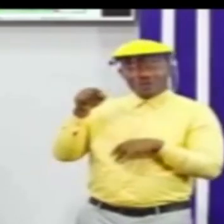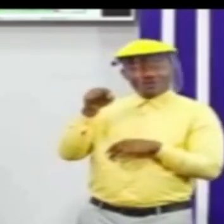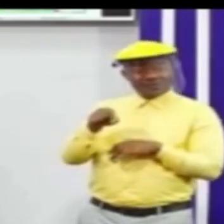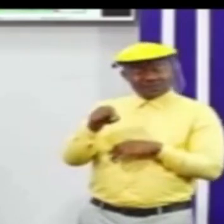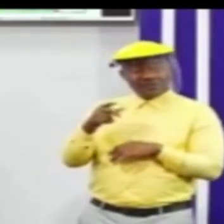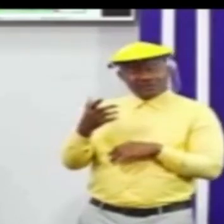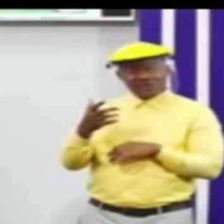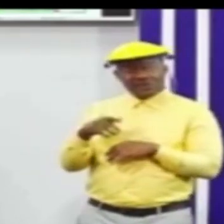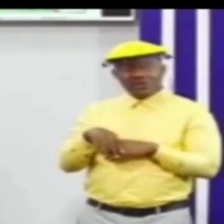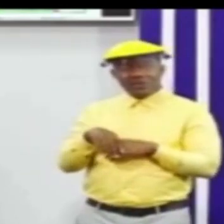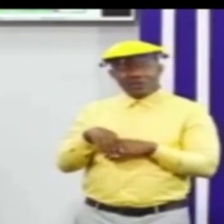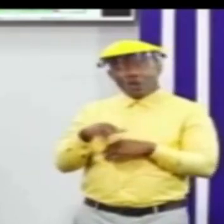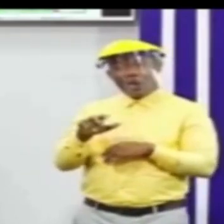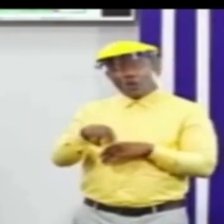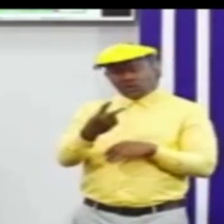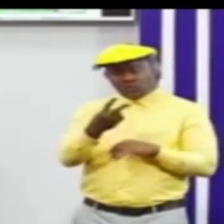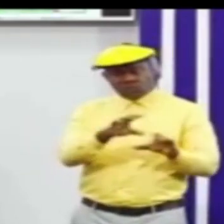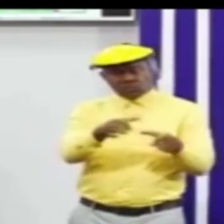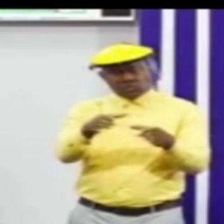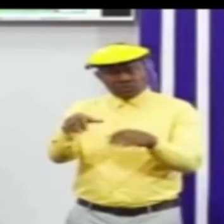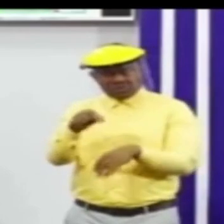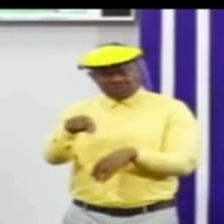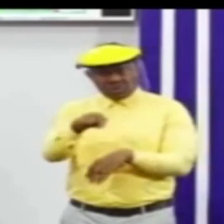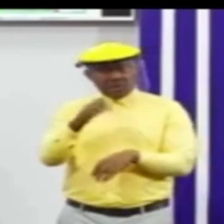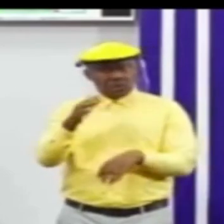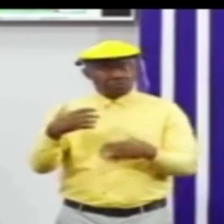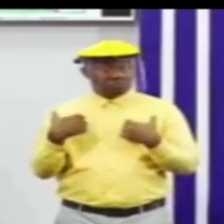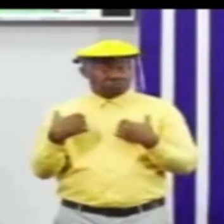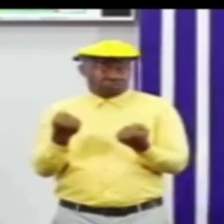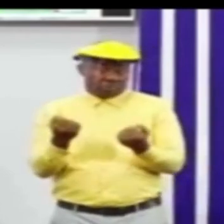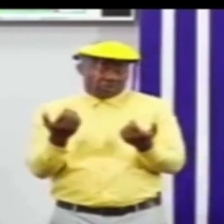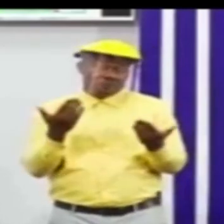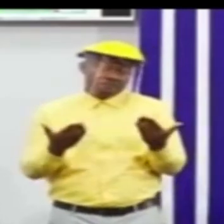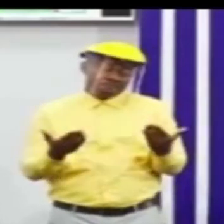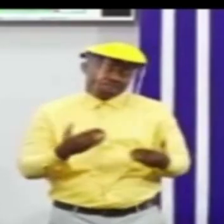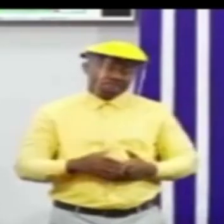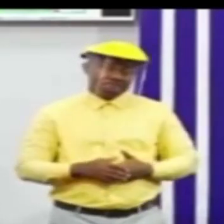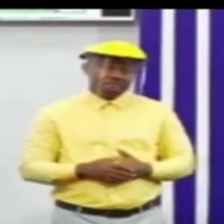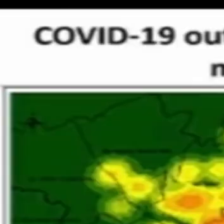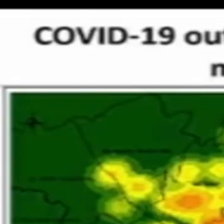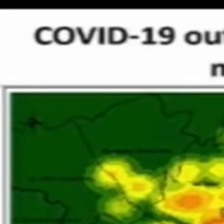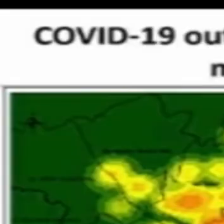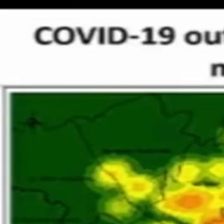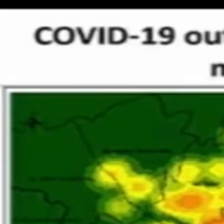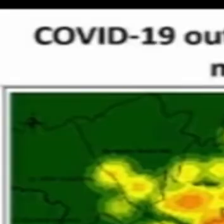the next 2 batches. We'll still have a lot of recoveries out of that group.